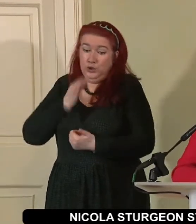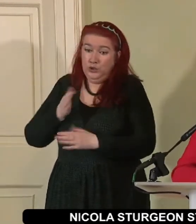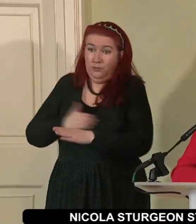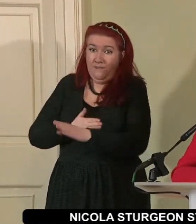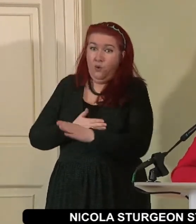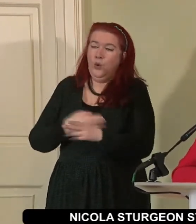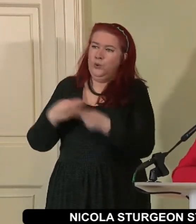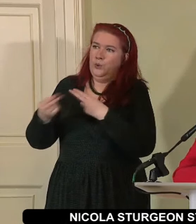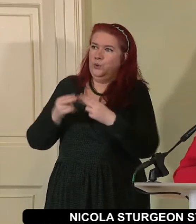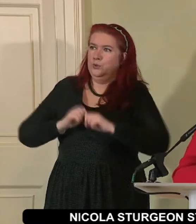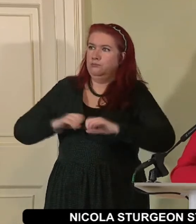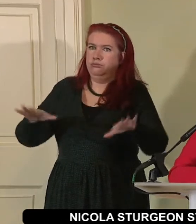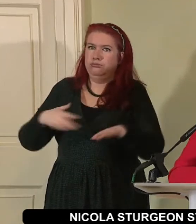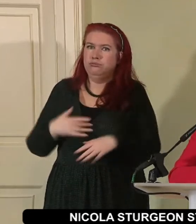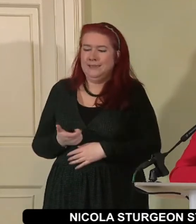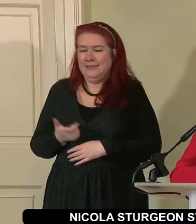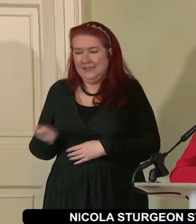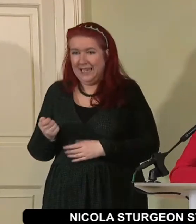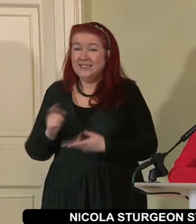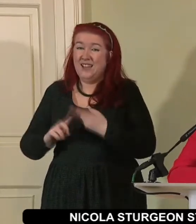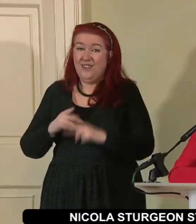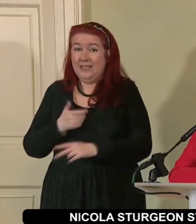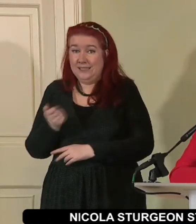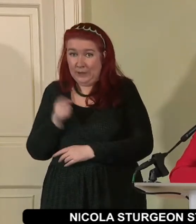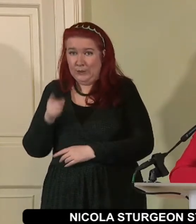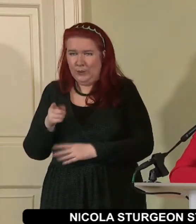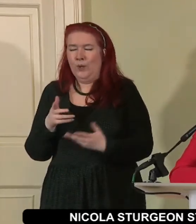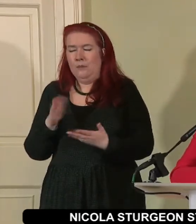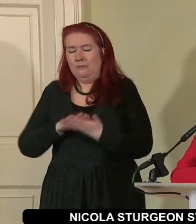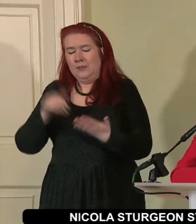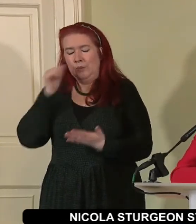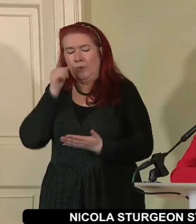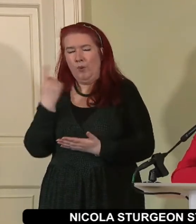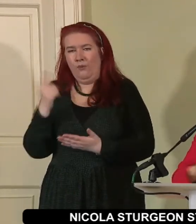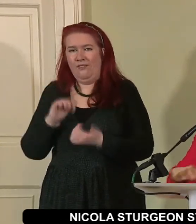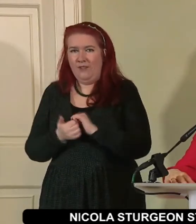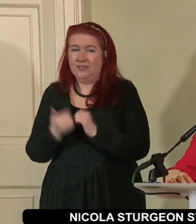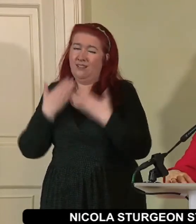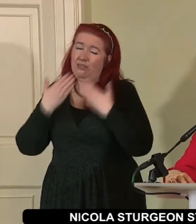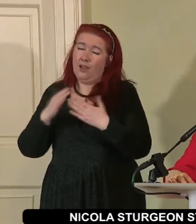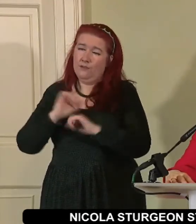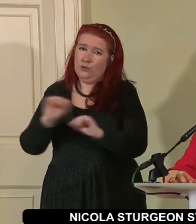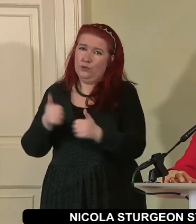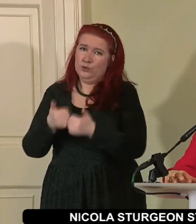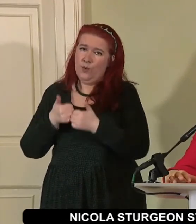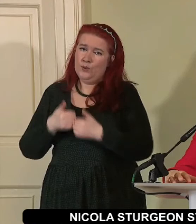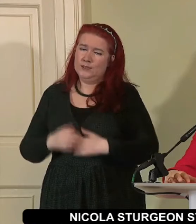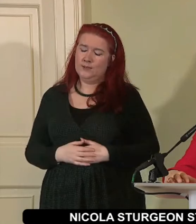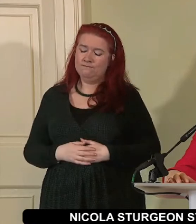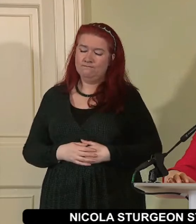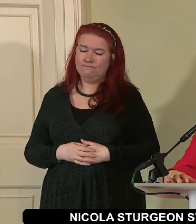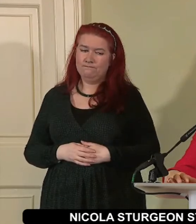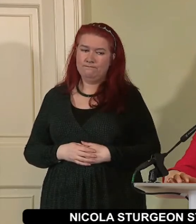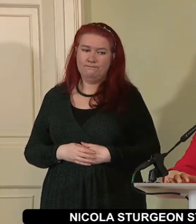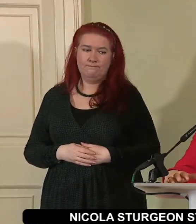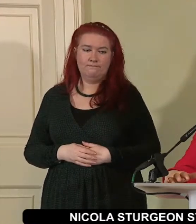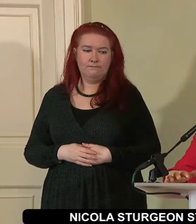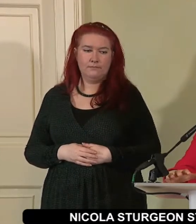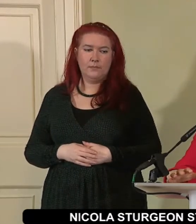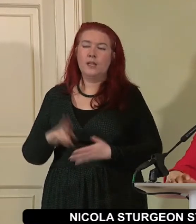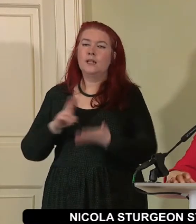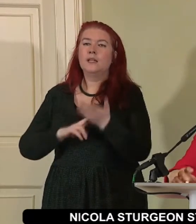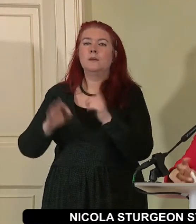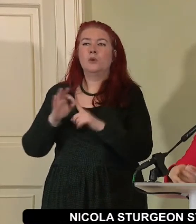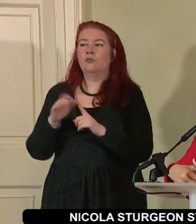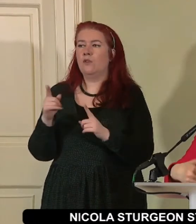the news broke, know you're one of those friends, and thank you for all your support. And Neil Pooran